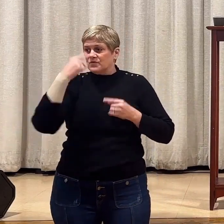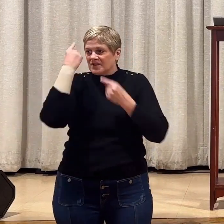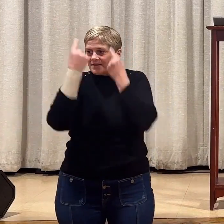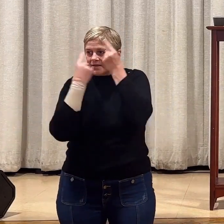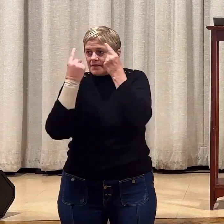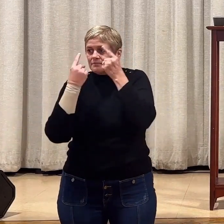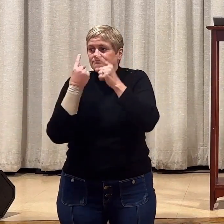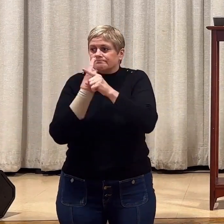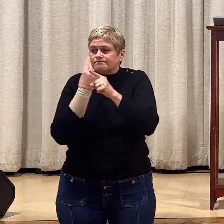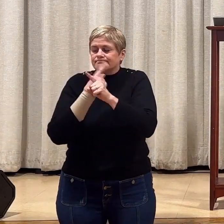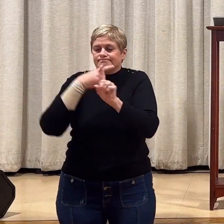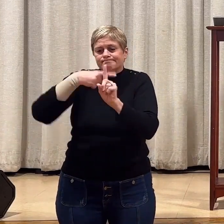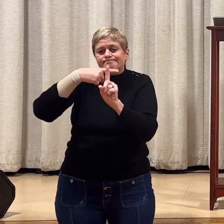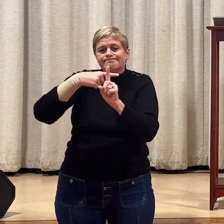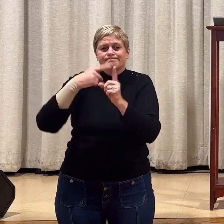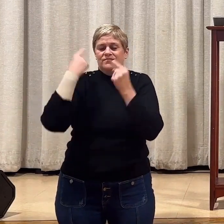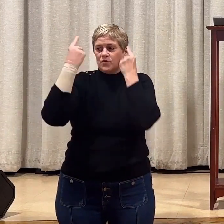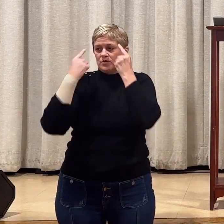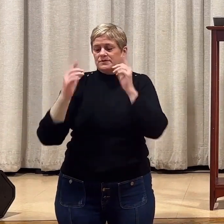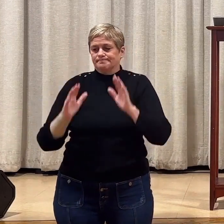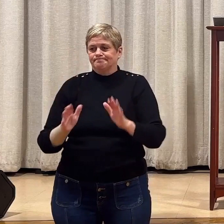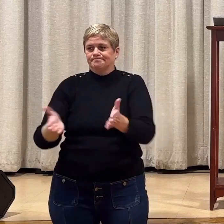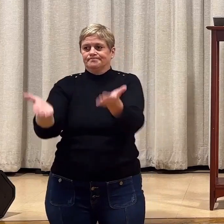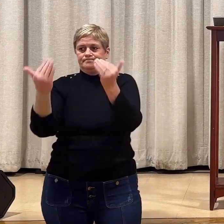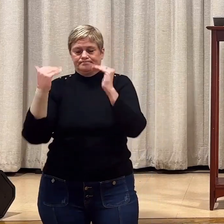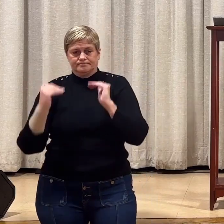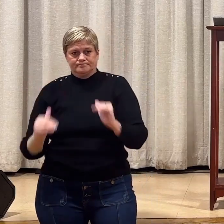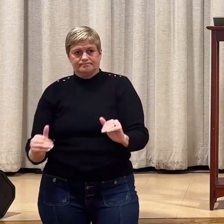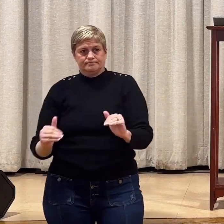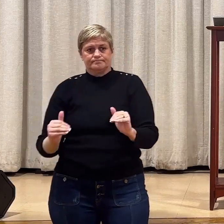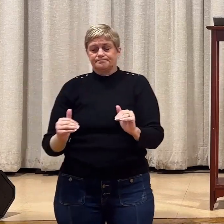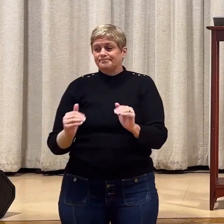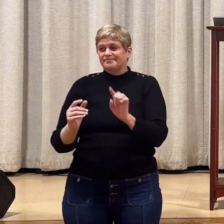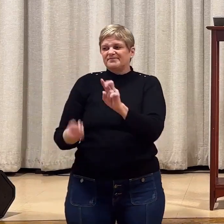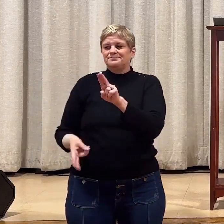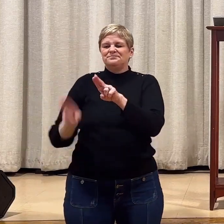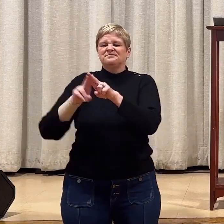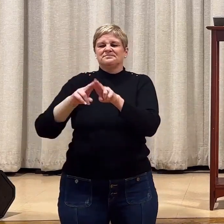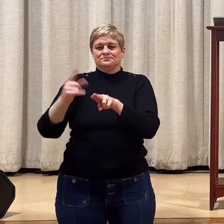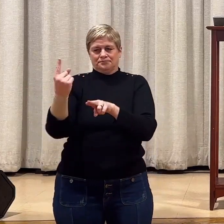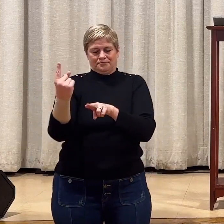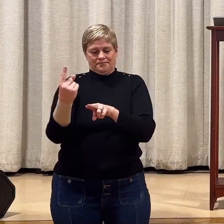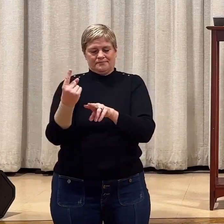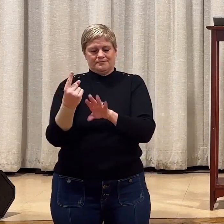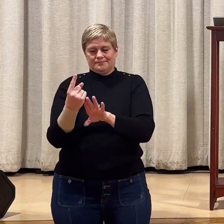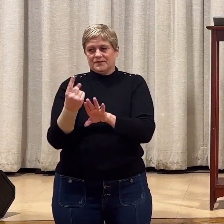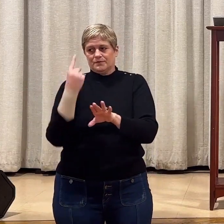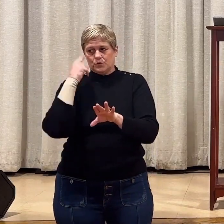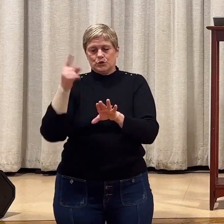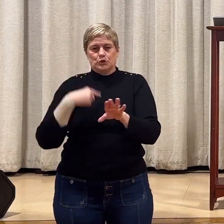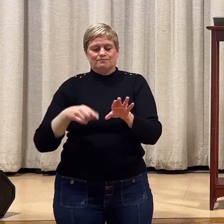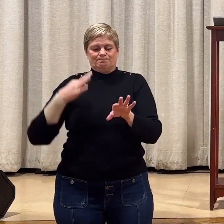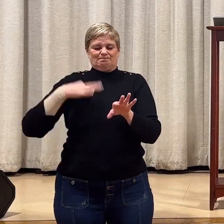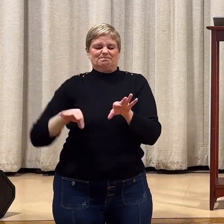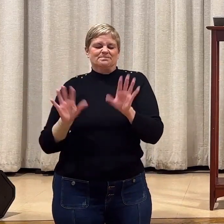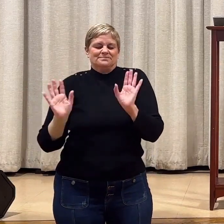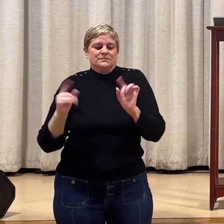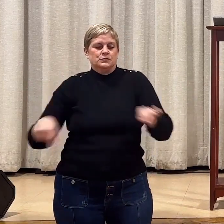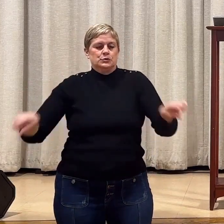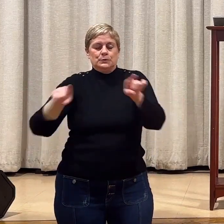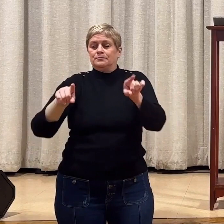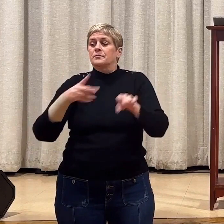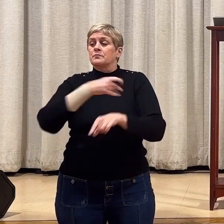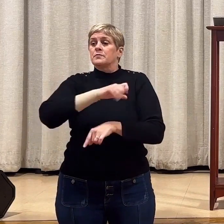thoughts. The last thing is the bonus one, and this is what Paul says, what taught him